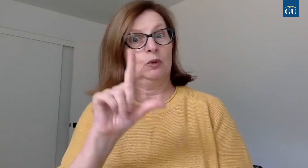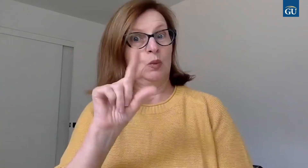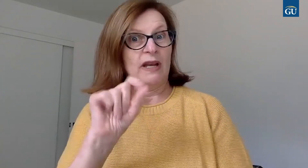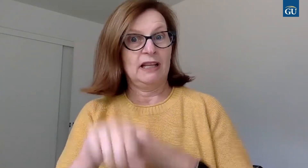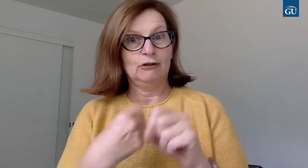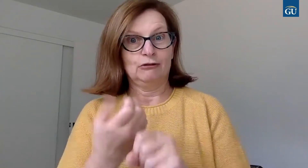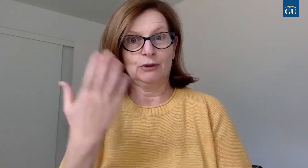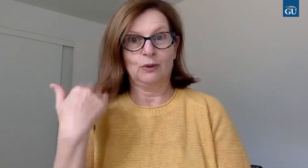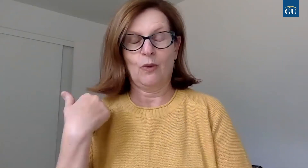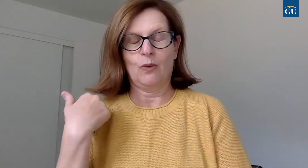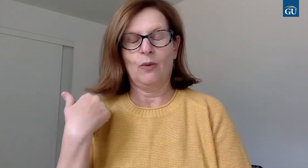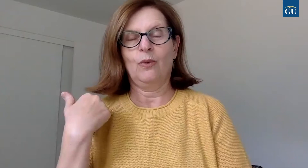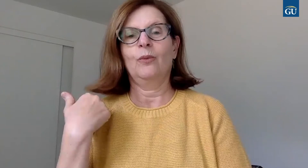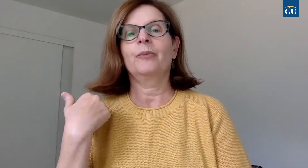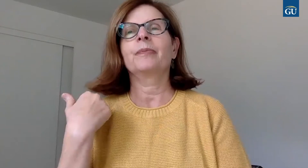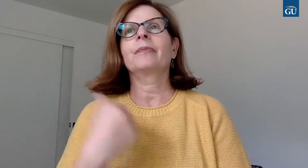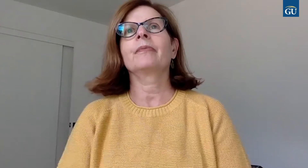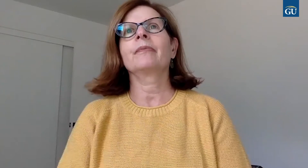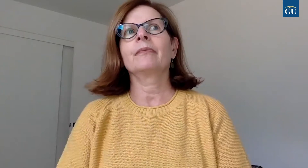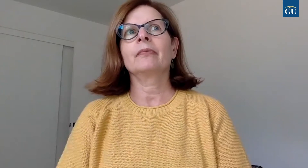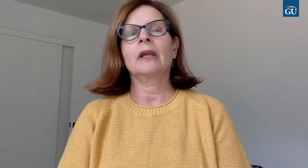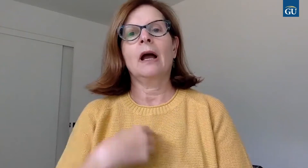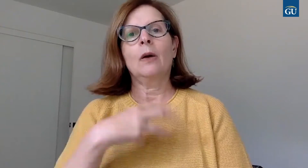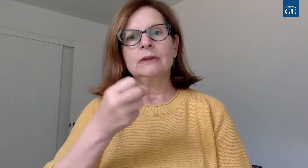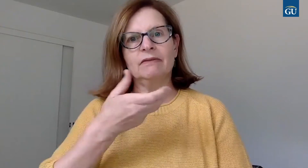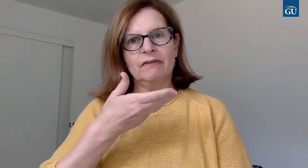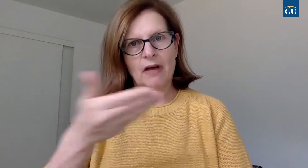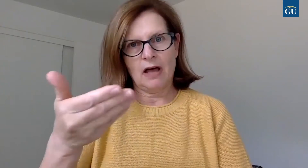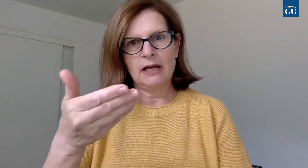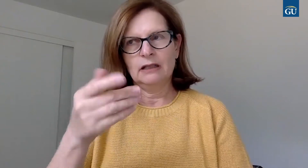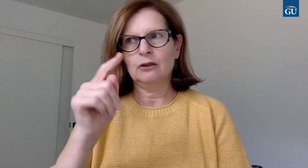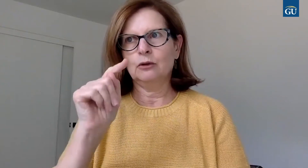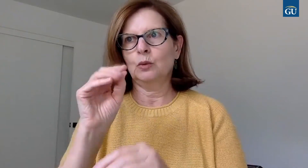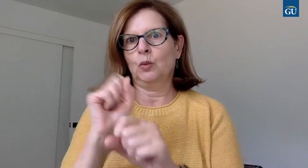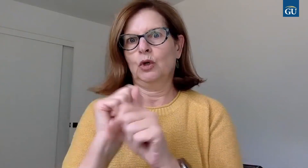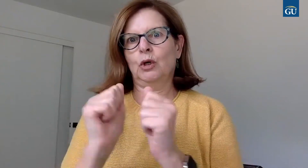I would say about 20 years ago, I was invited to work with a group of people from